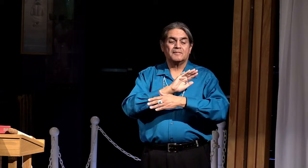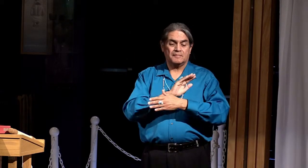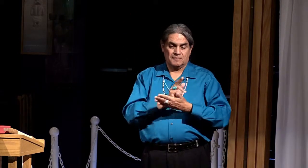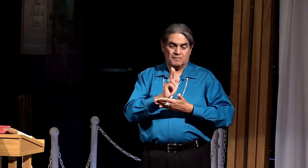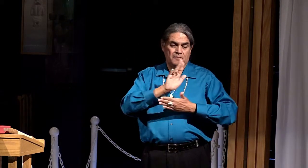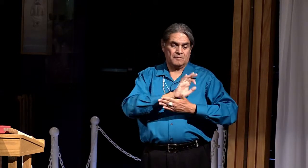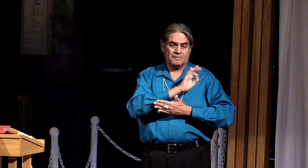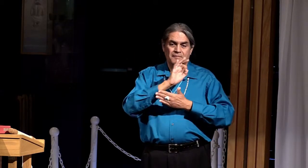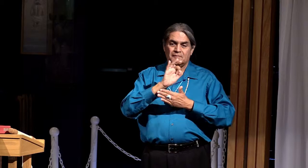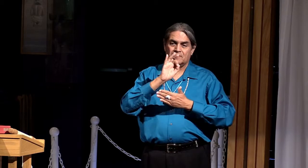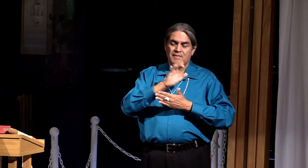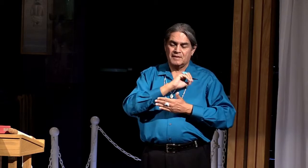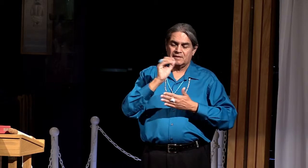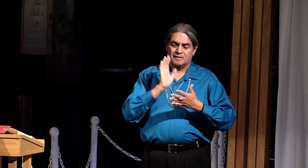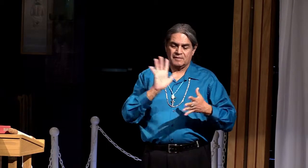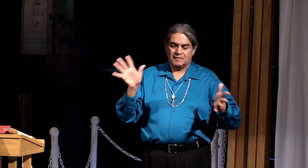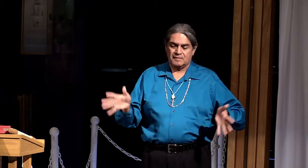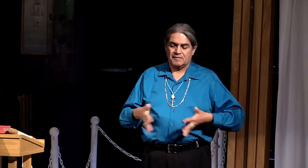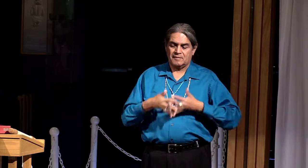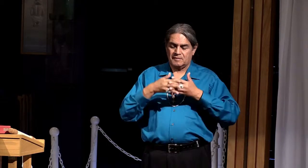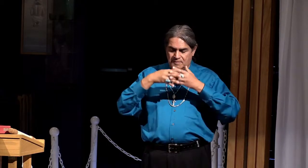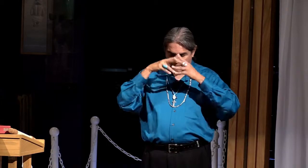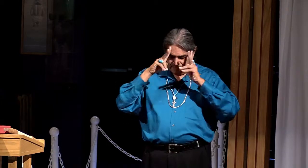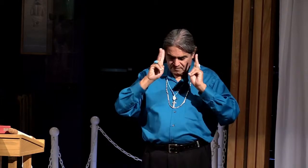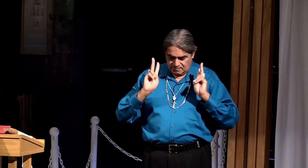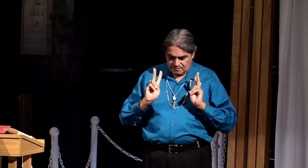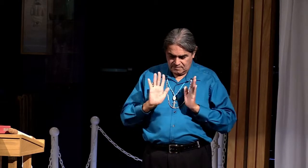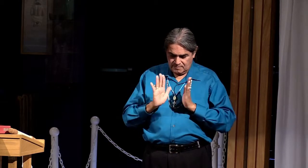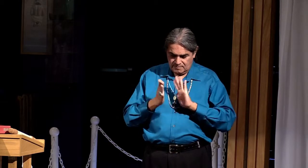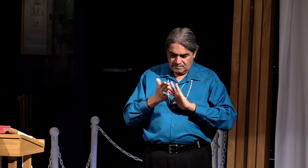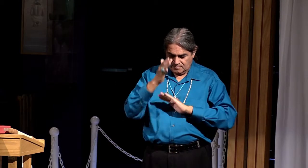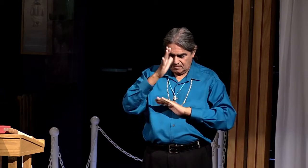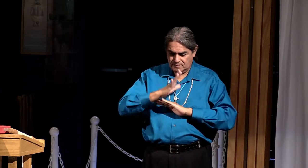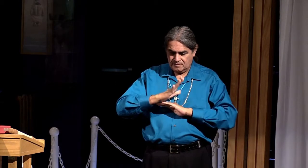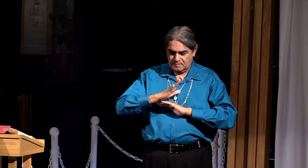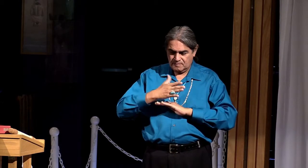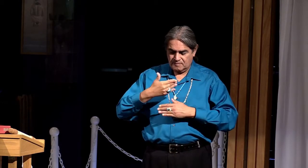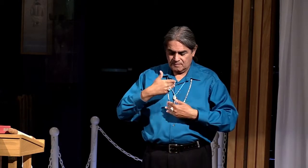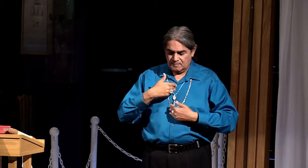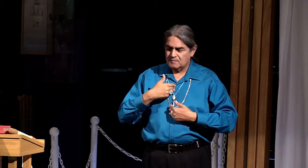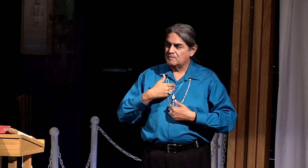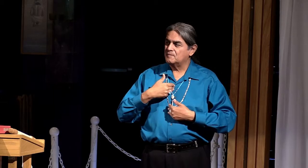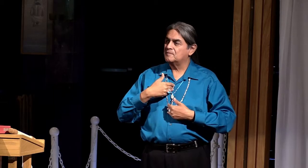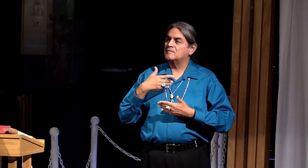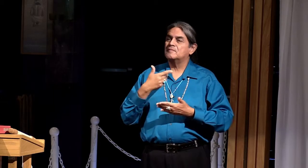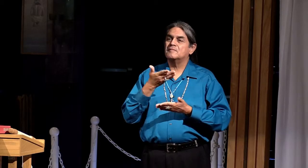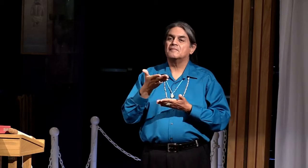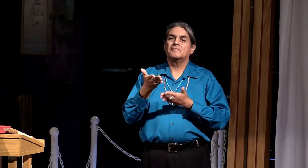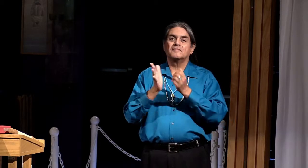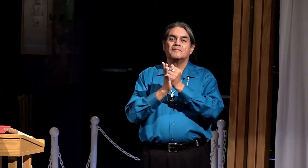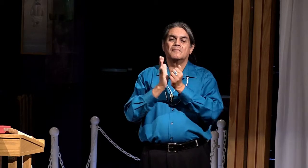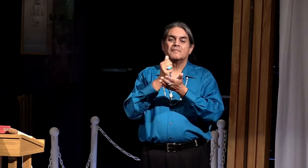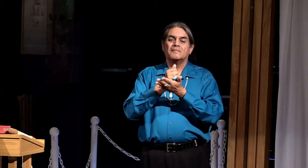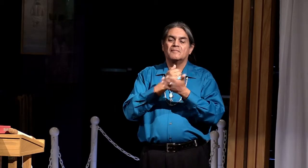Spirit was incarnate of the Virgin Mary and became man. For our sake he was crucified under Pontius